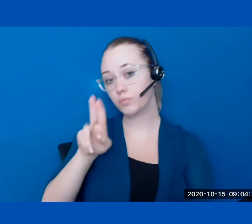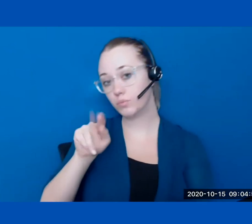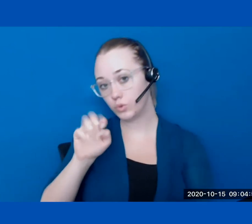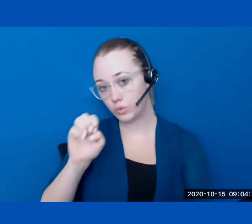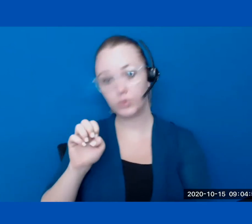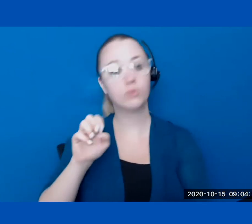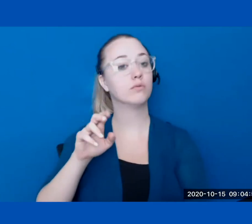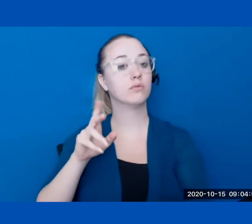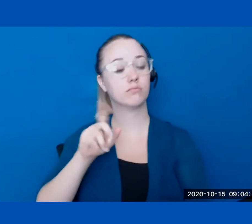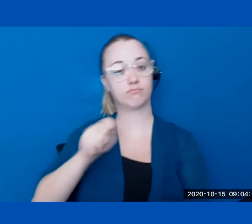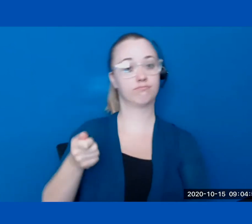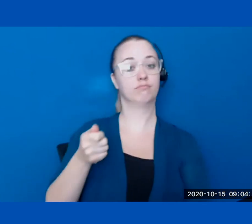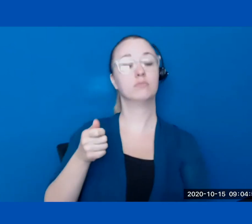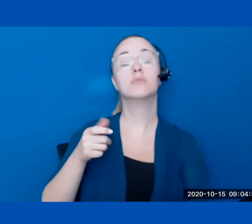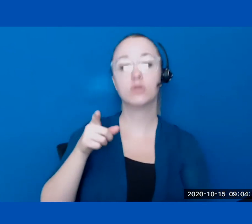or everybody.